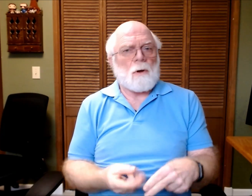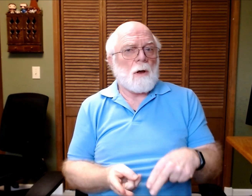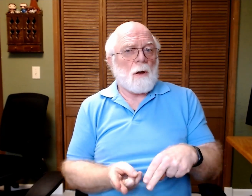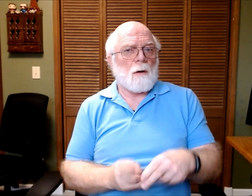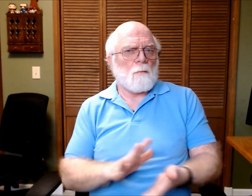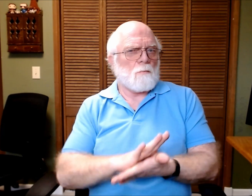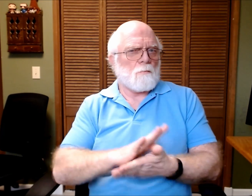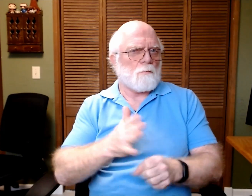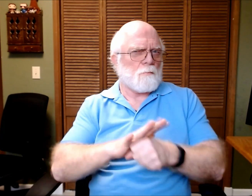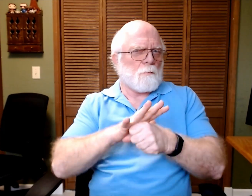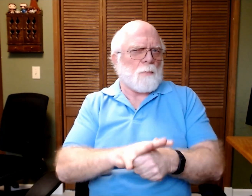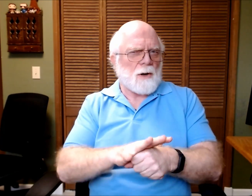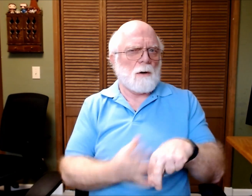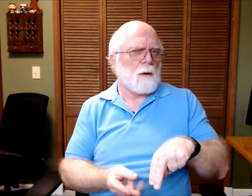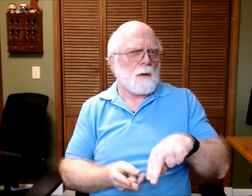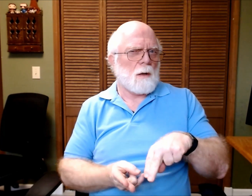And the pressure builds and builds.